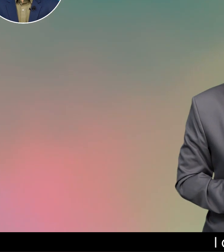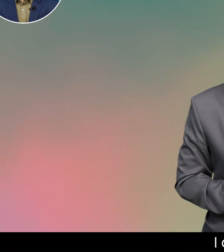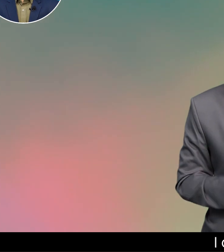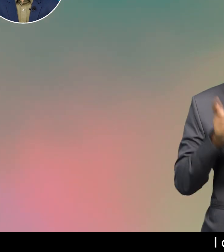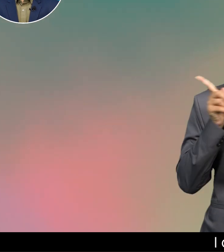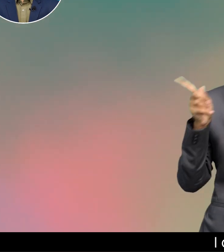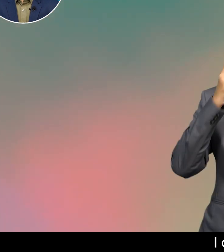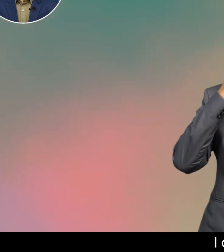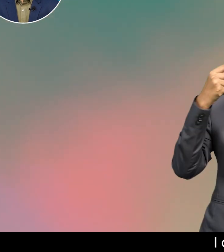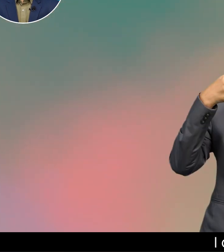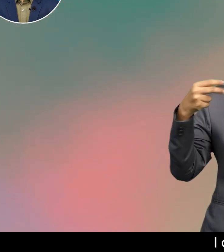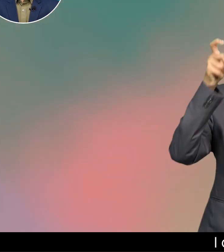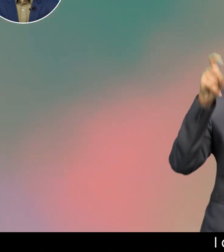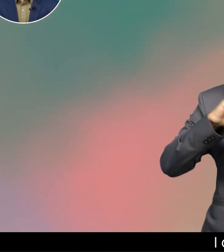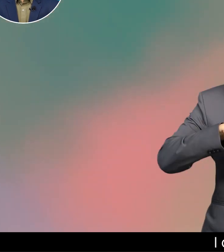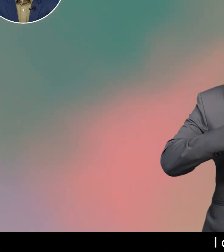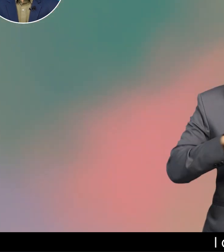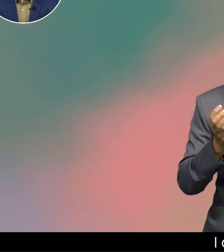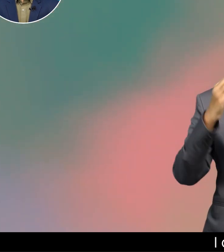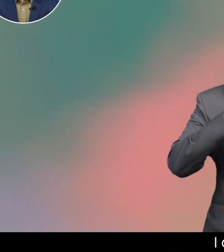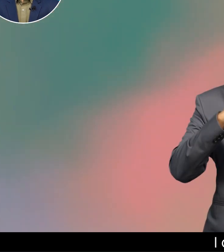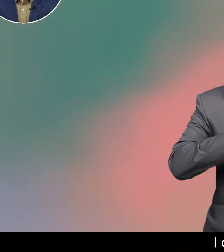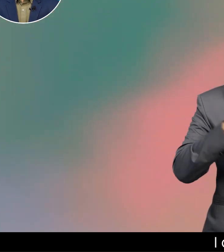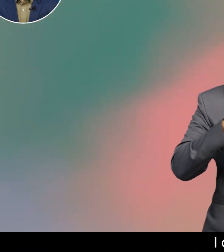I am Shubhajit.